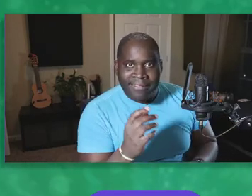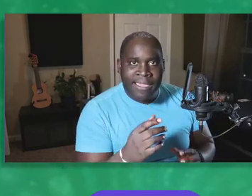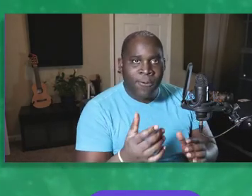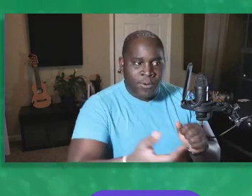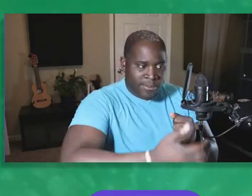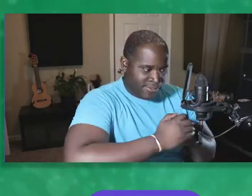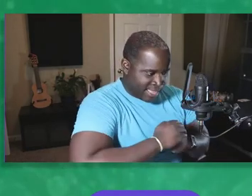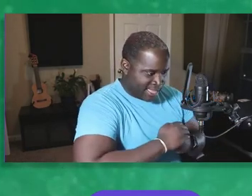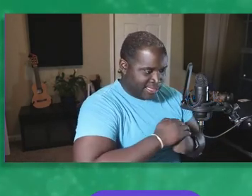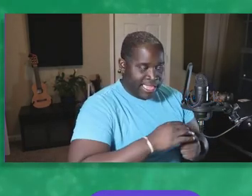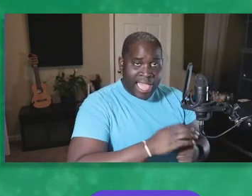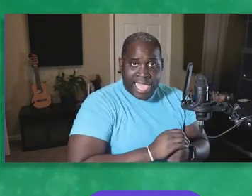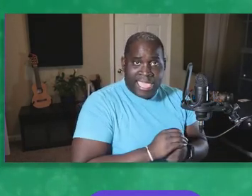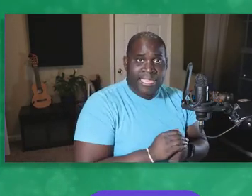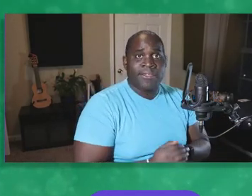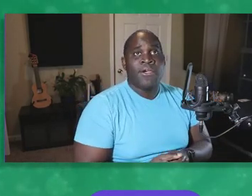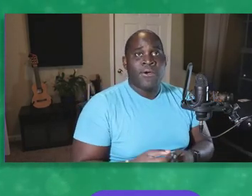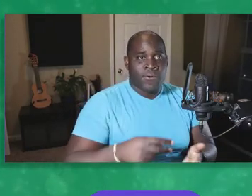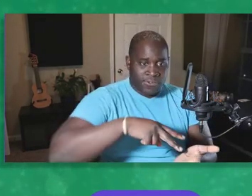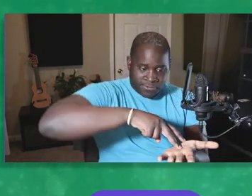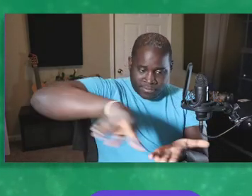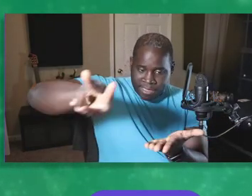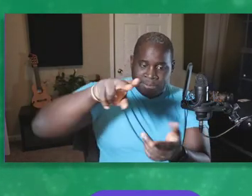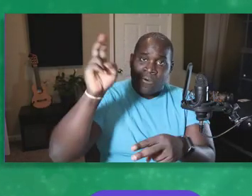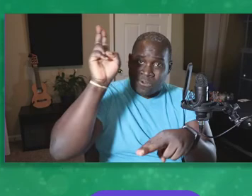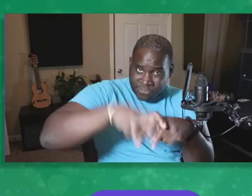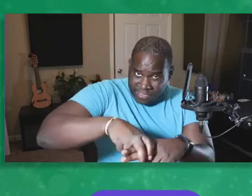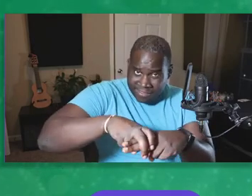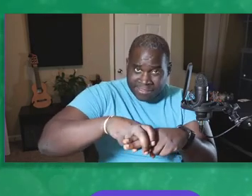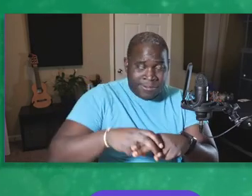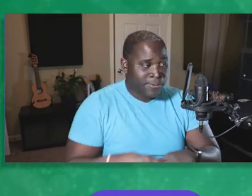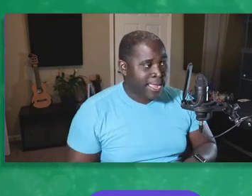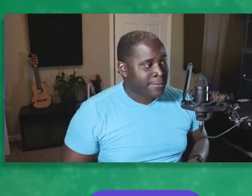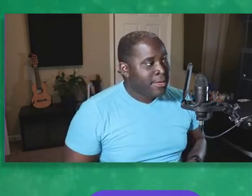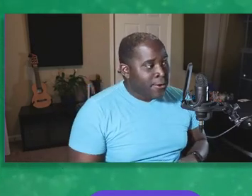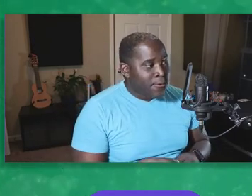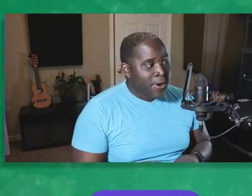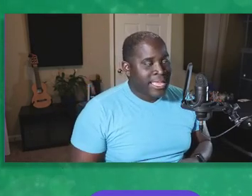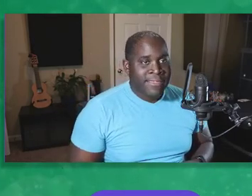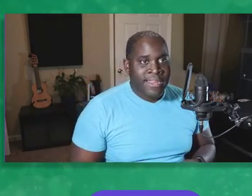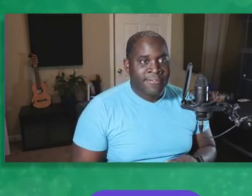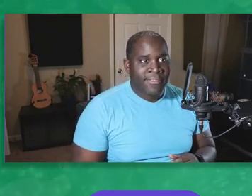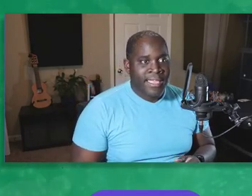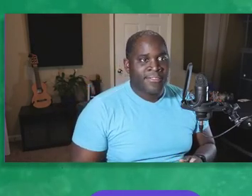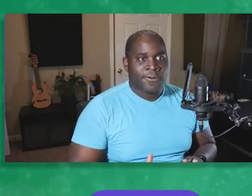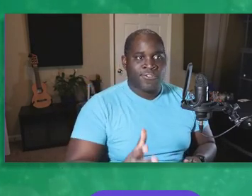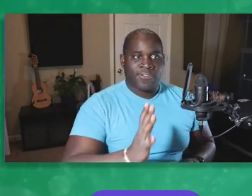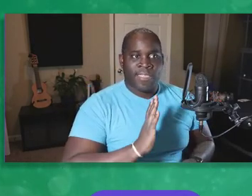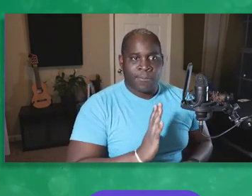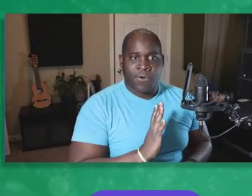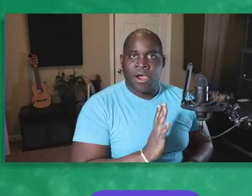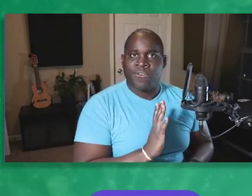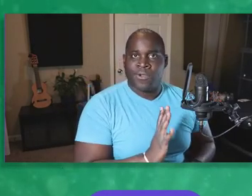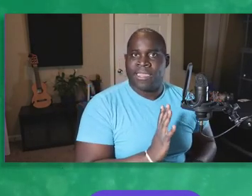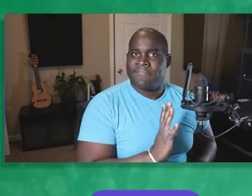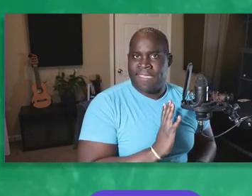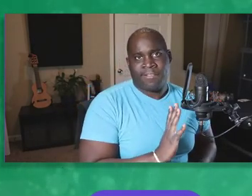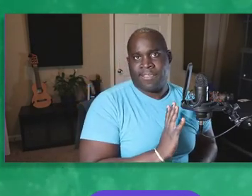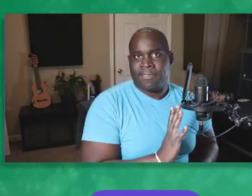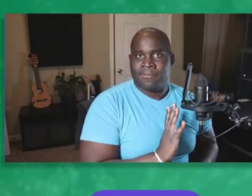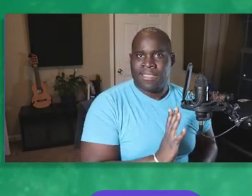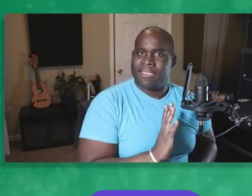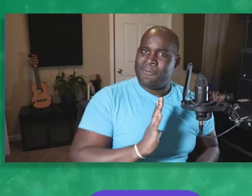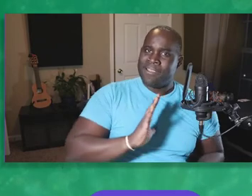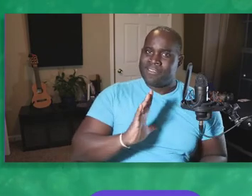like act out what I'm saying, like hide or slip or sit, right? Or I can even have signs that are just like more arbitrary, like